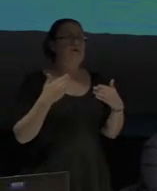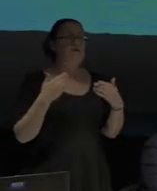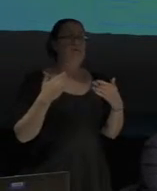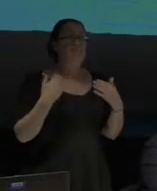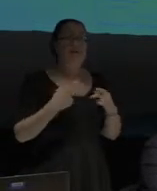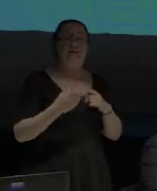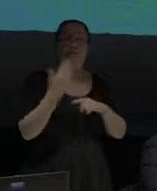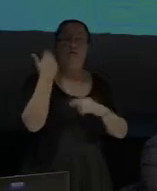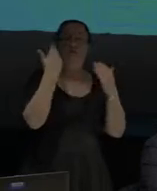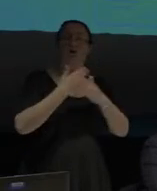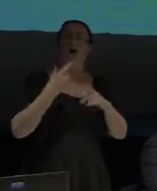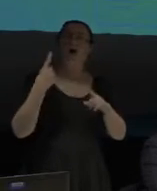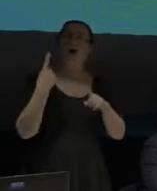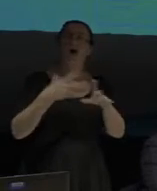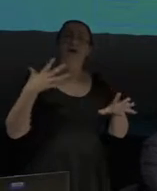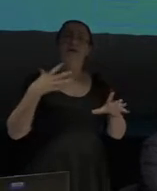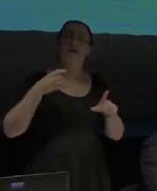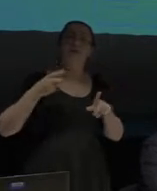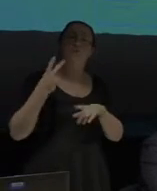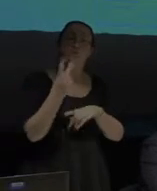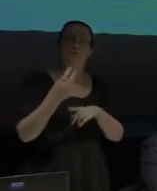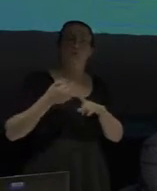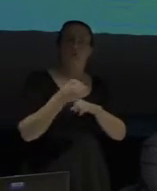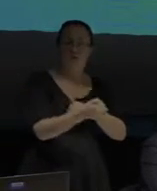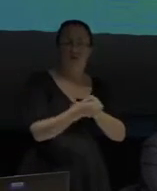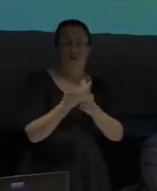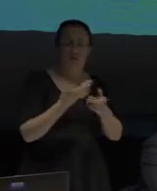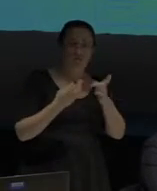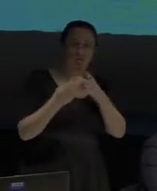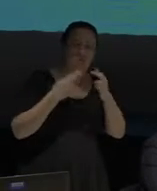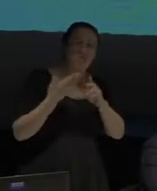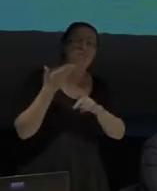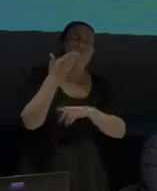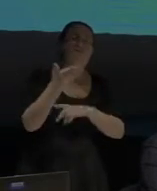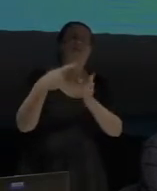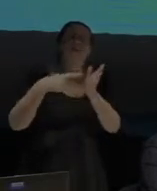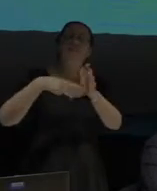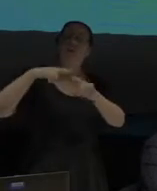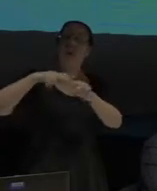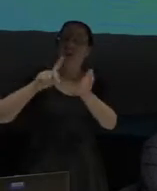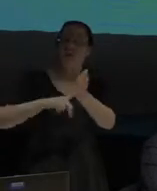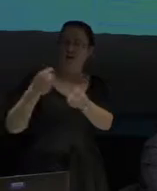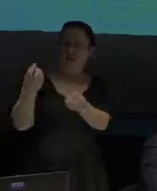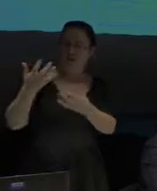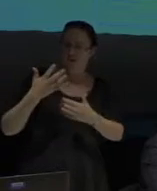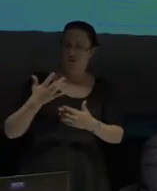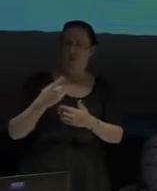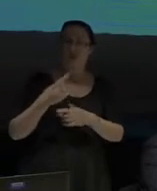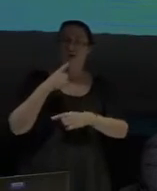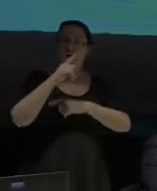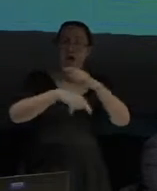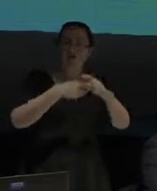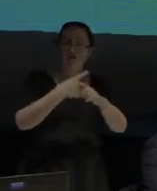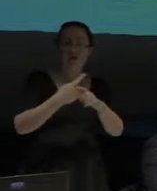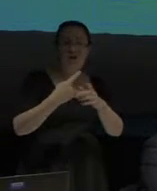and this issue came up, and somebody from TfL was saying, it costs us £1 million to